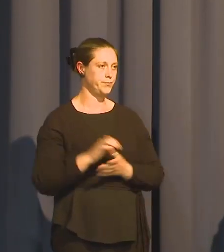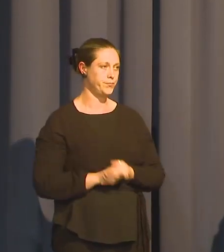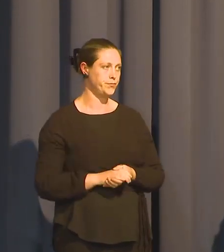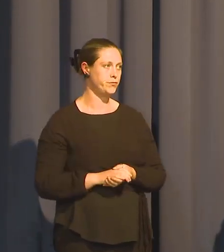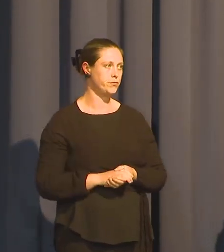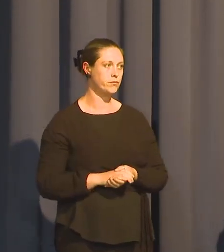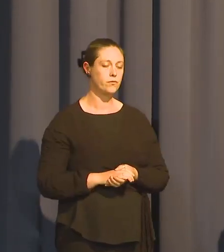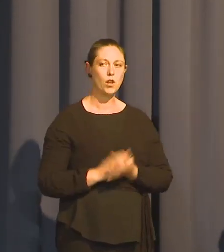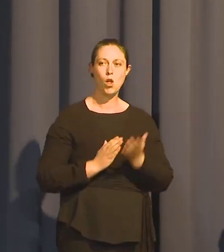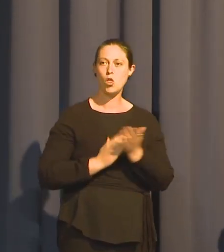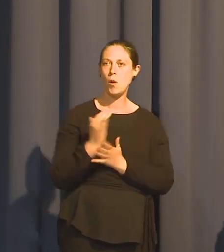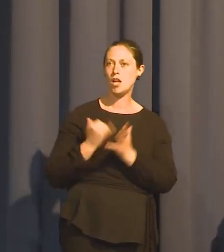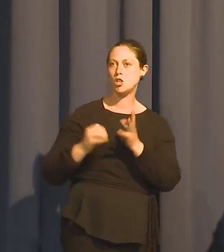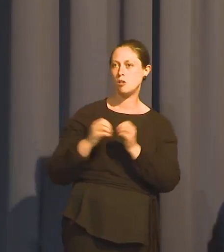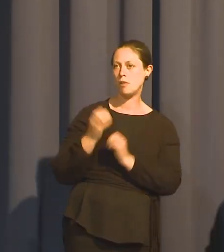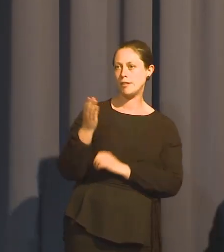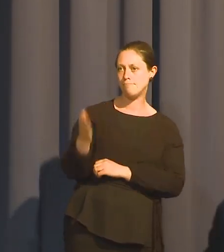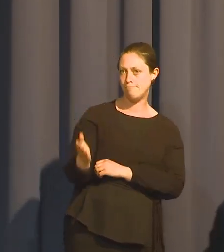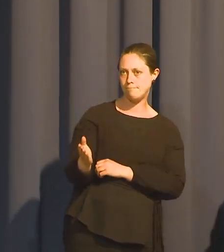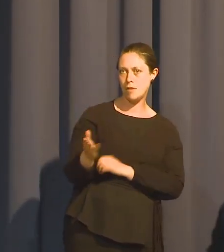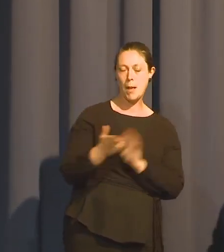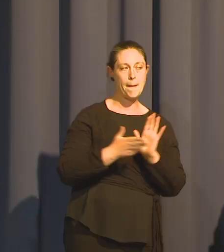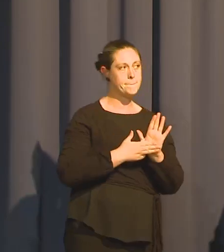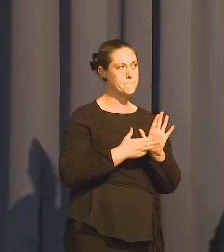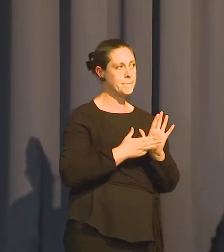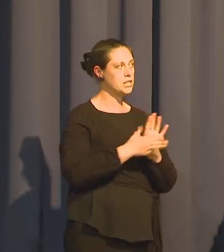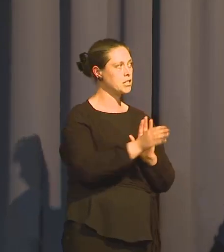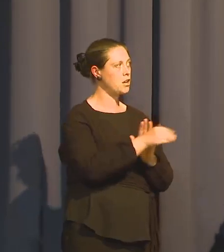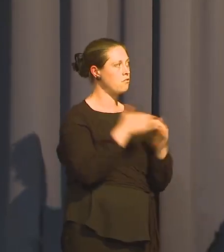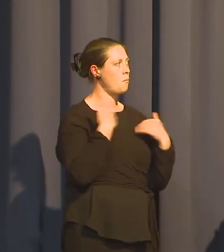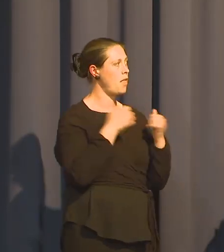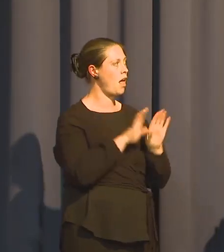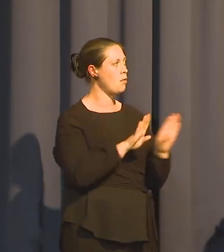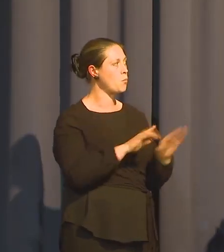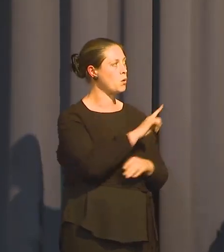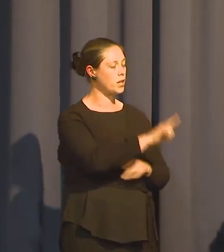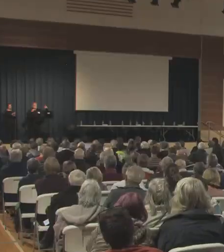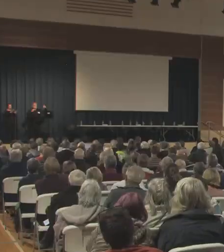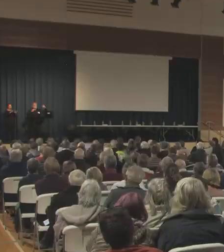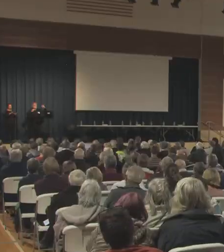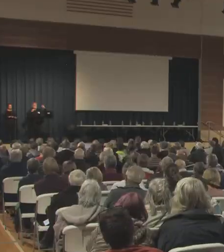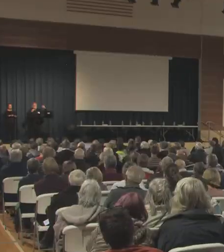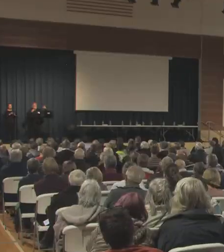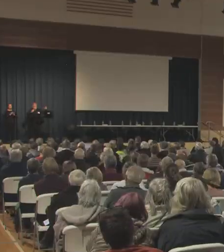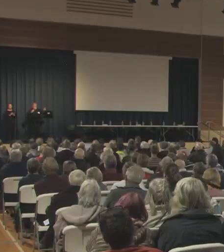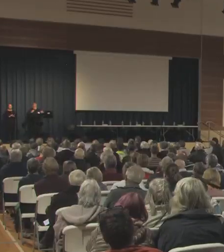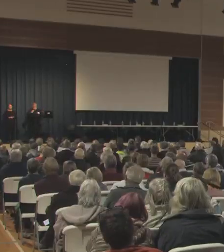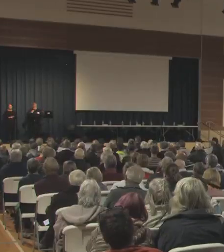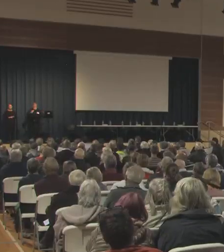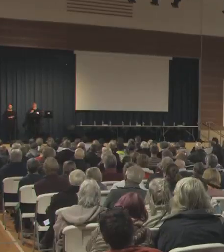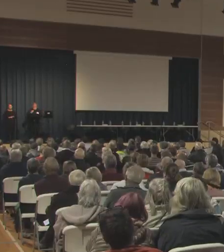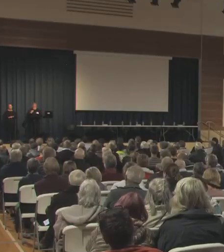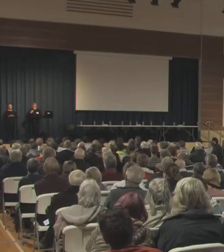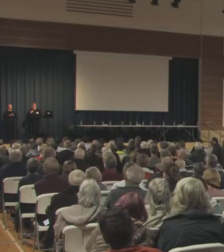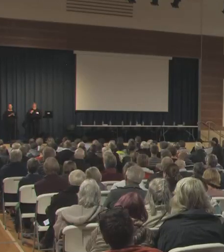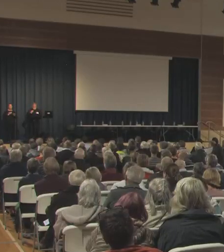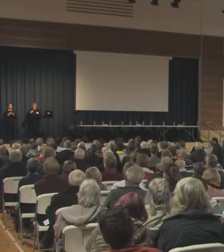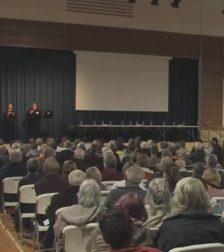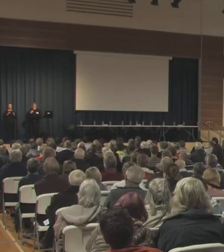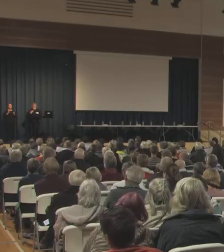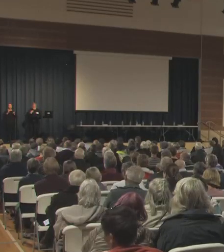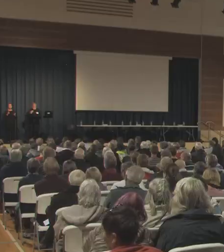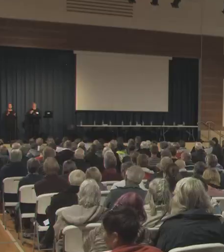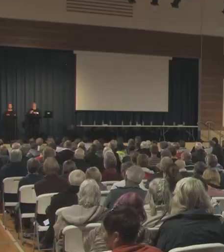evening, Sonia Billiard over here and Melissa from the Health Board over here will be taking notes so that we can follow up on any issues